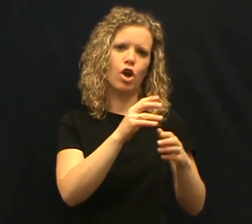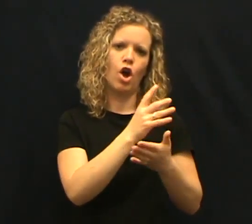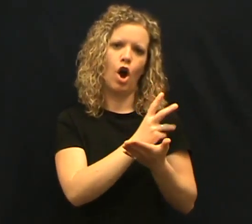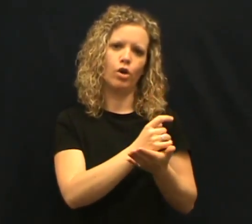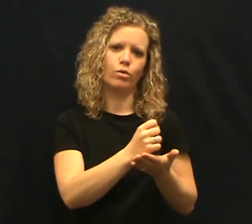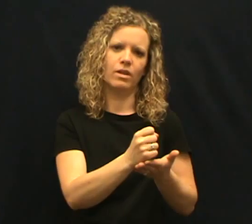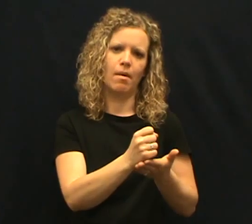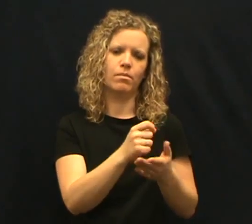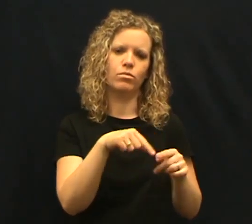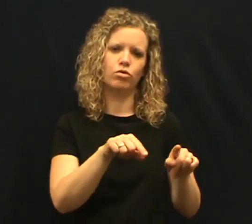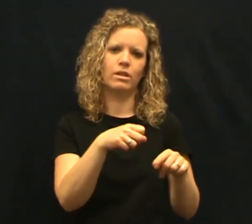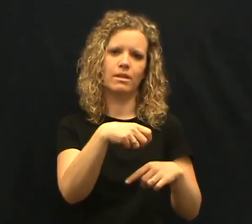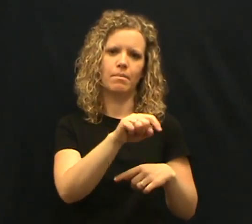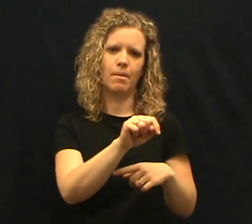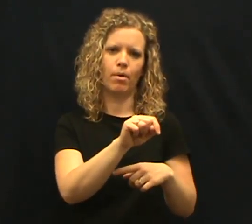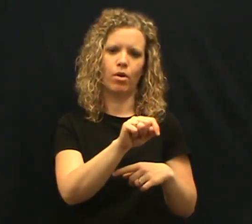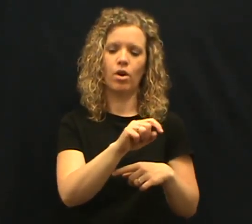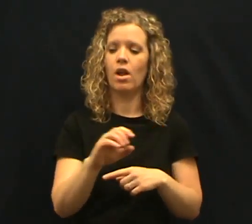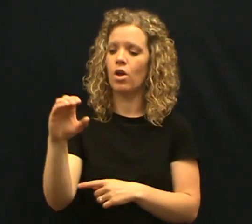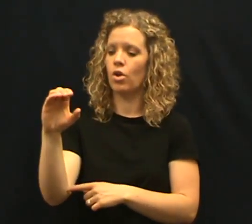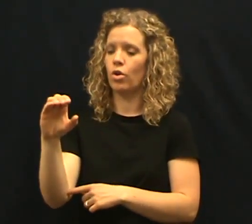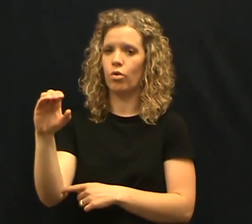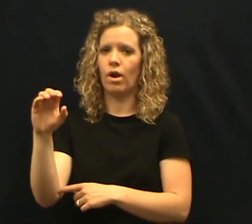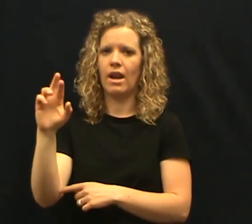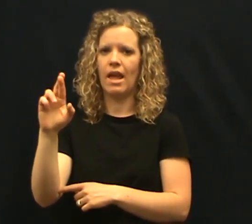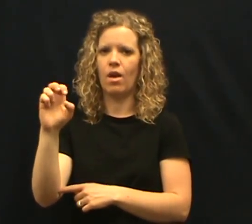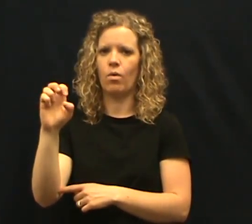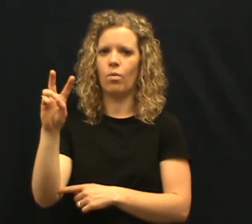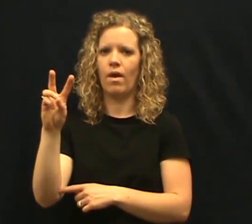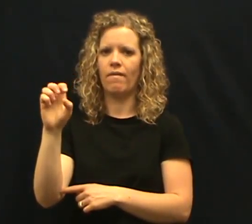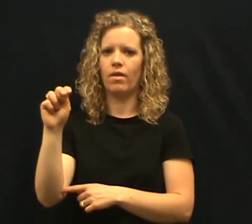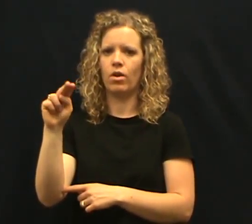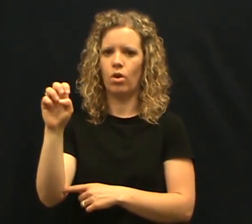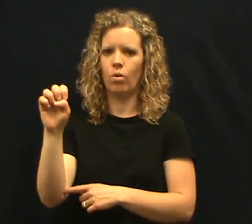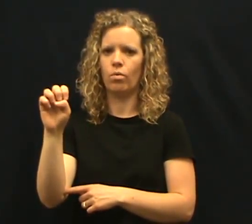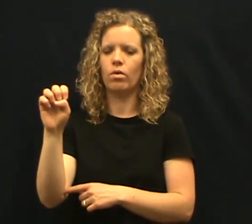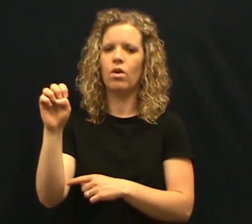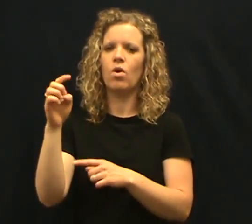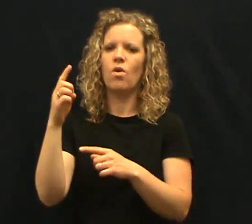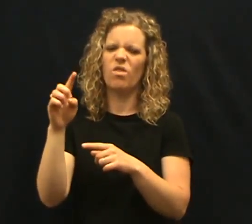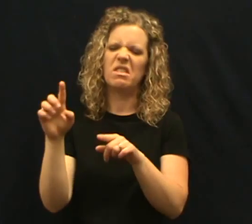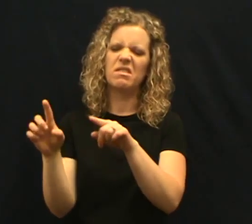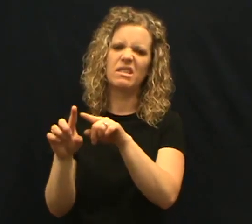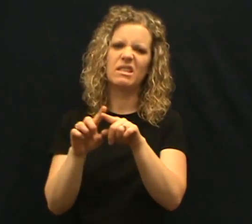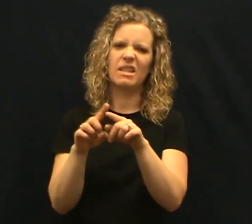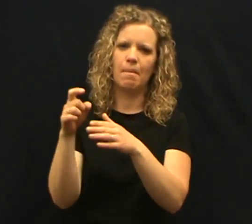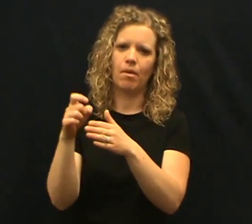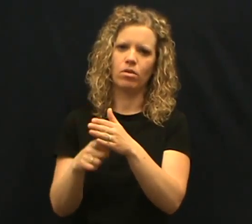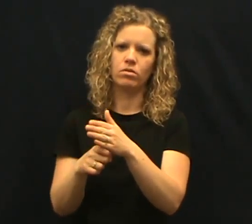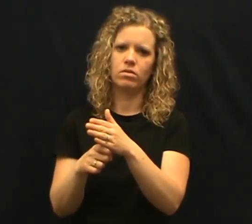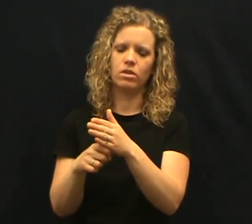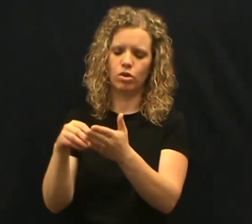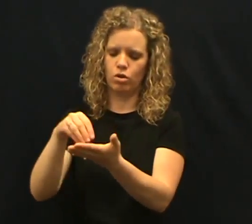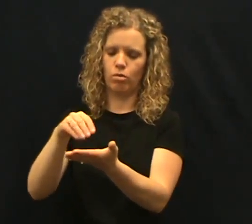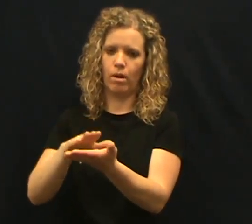credit revenue for that same amount to record the revenue that we actually earned